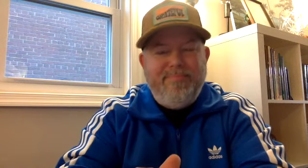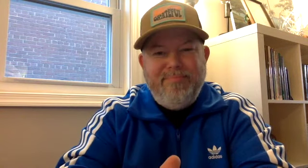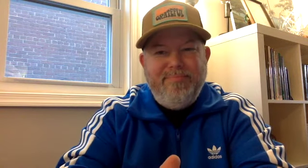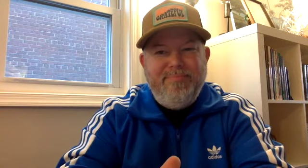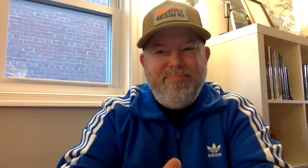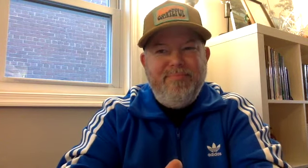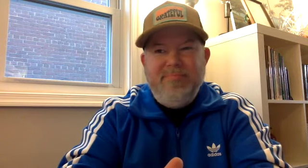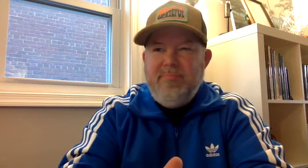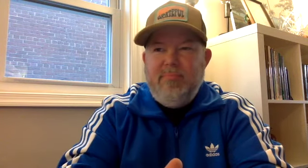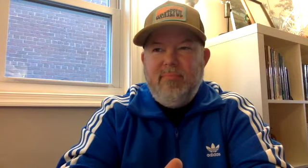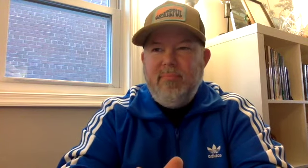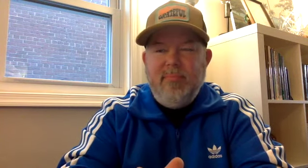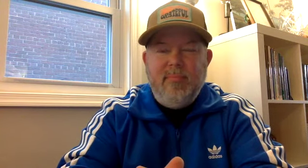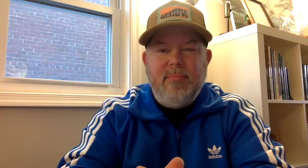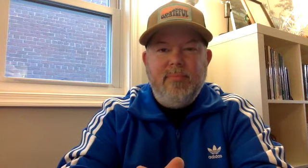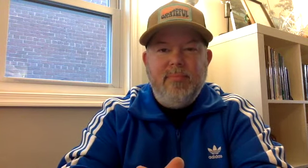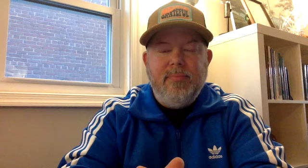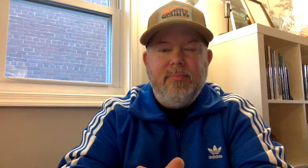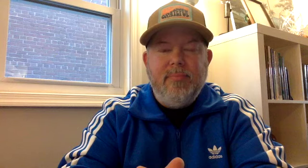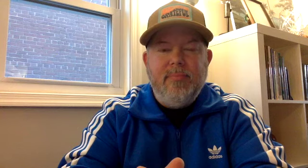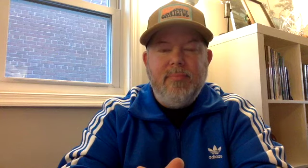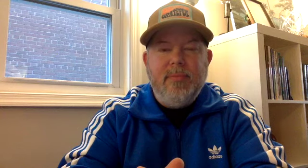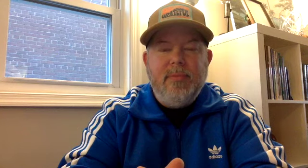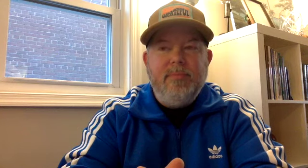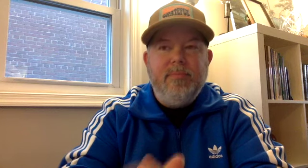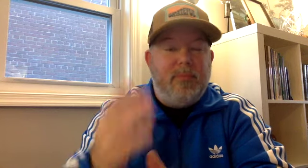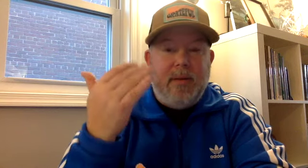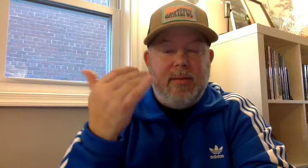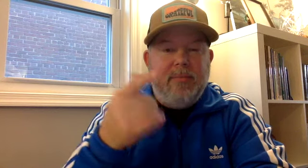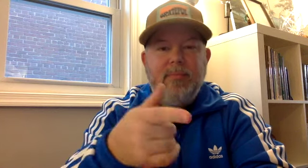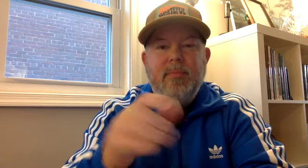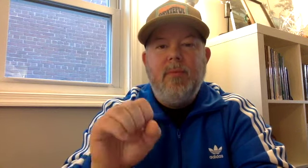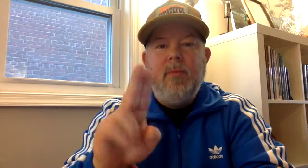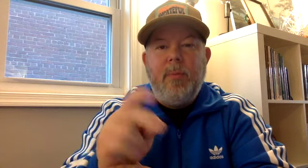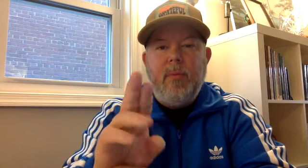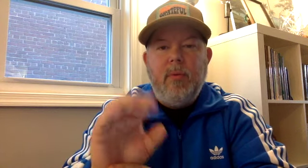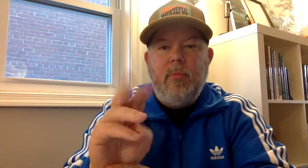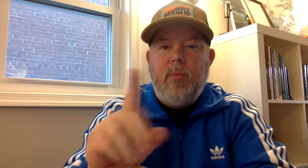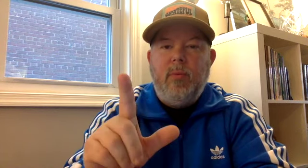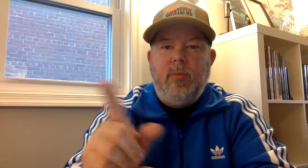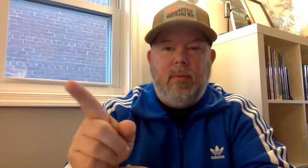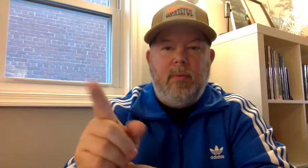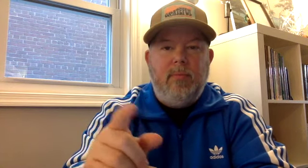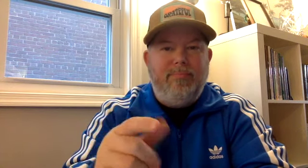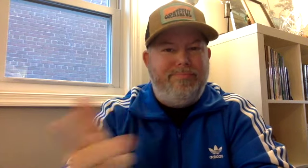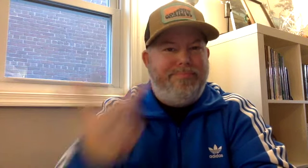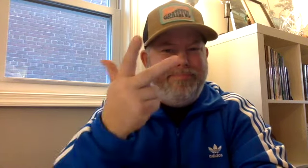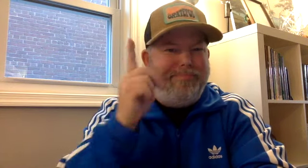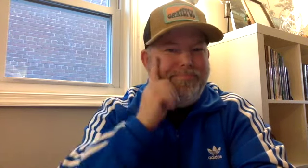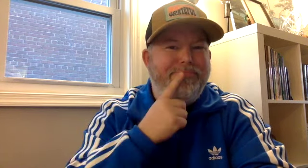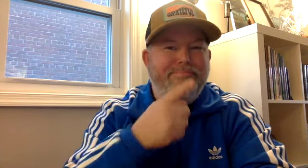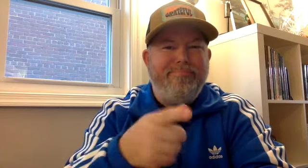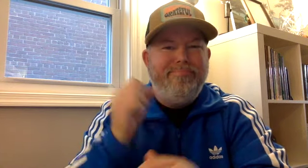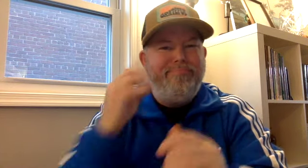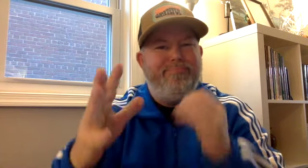for a willful violation of the law. But I do think that the committee's request for